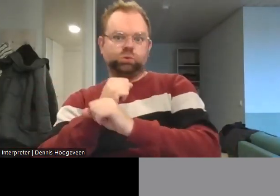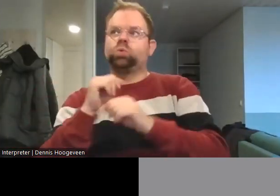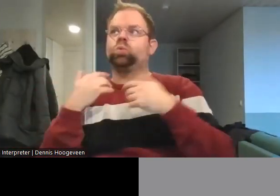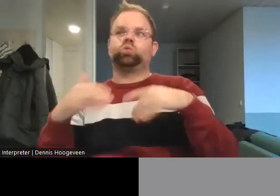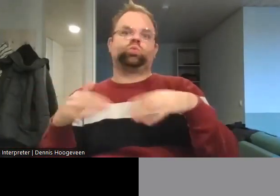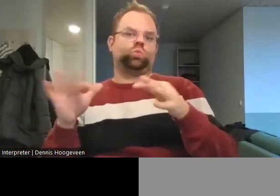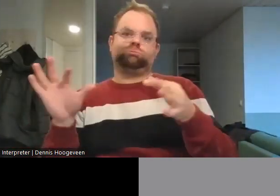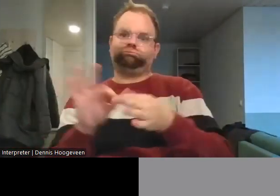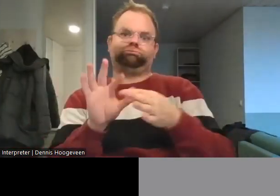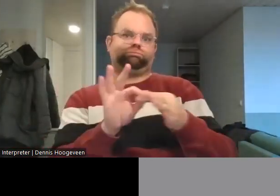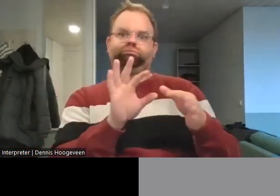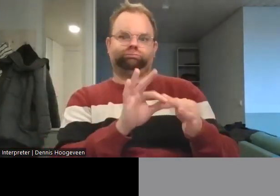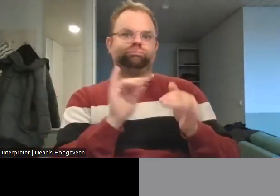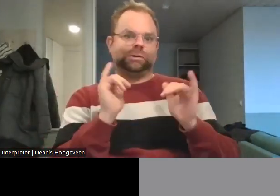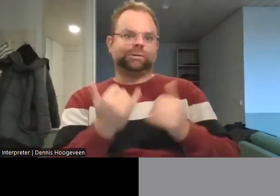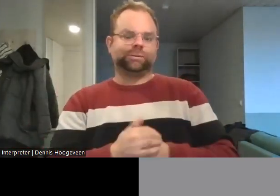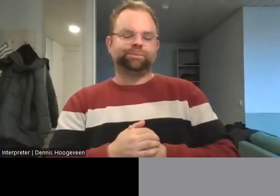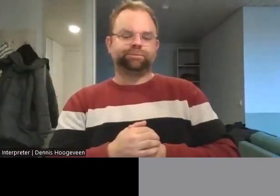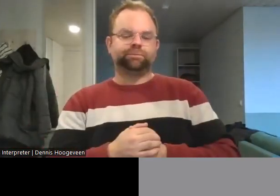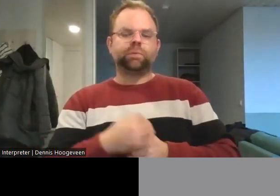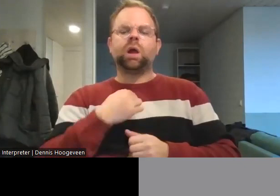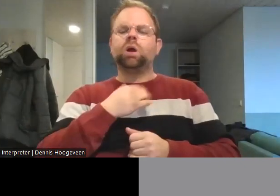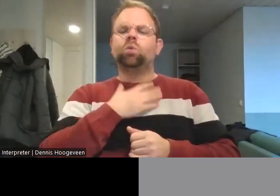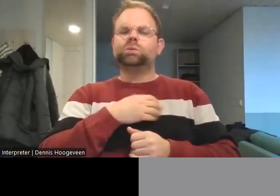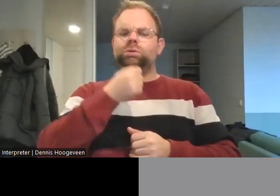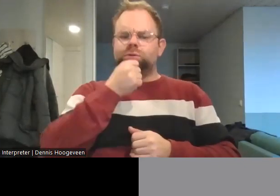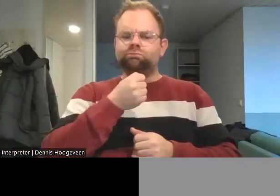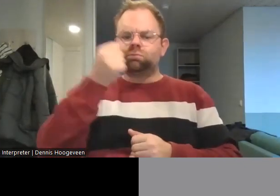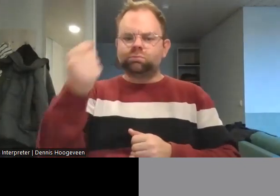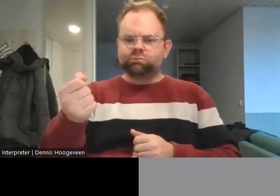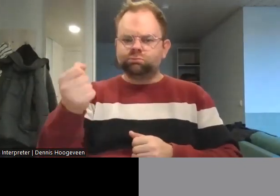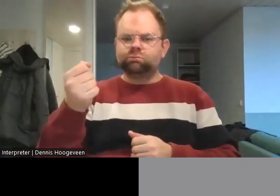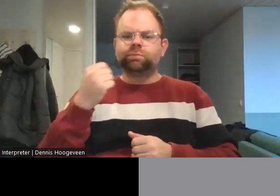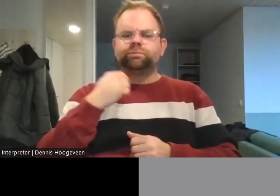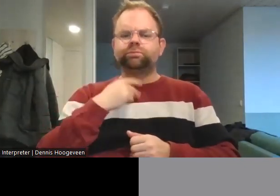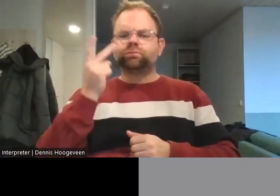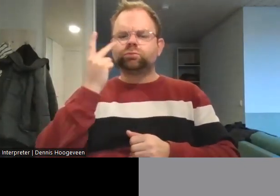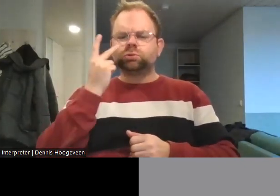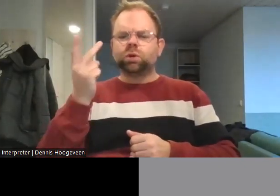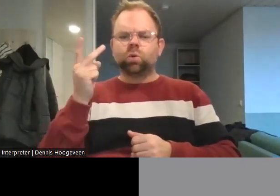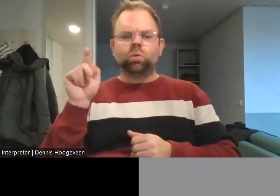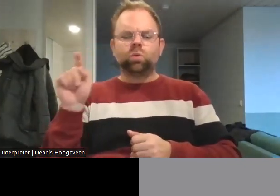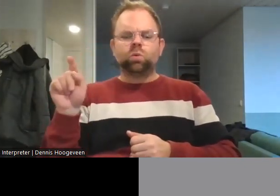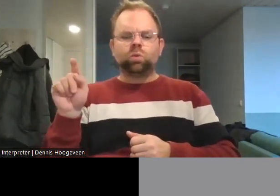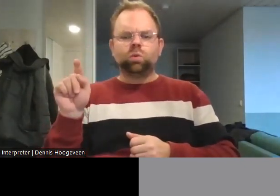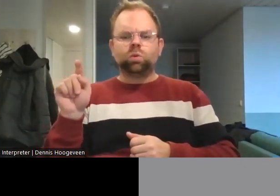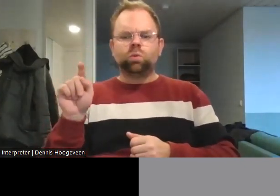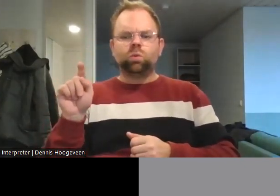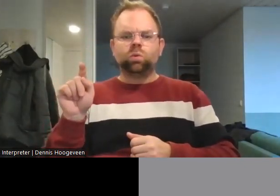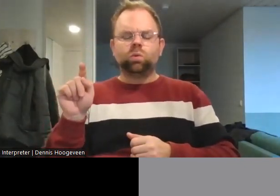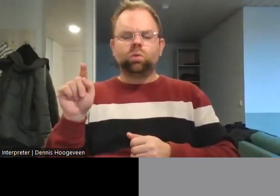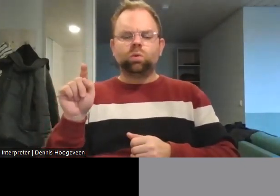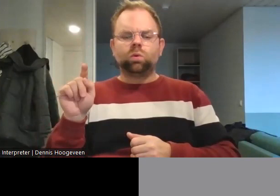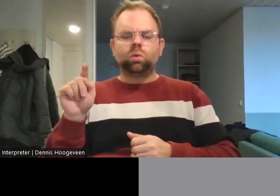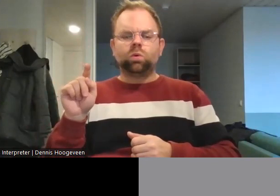Caroline as well, adding Caroline. So I will give an opportunity as well to unmute. If you would like